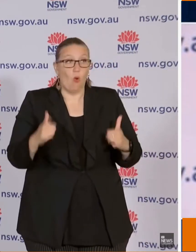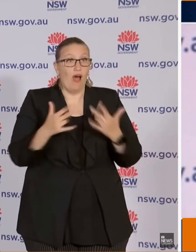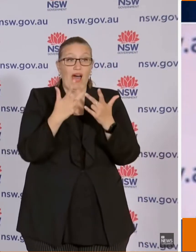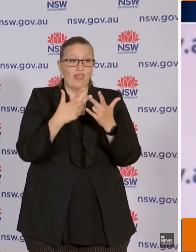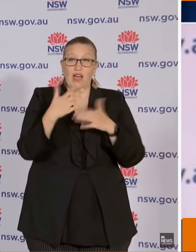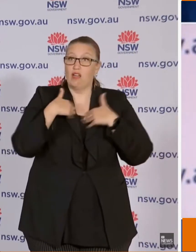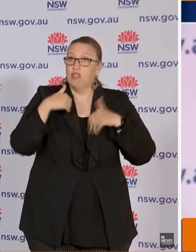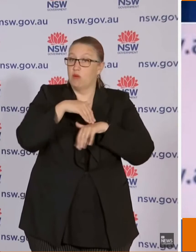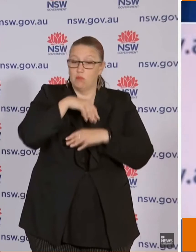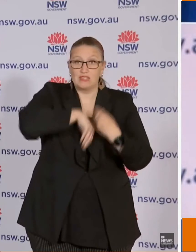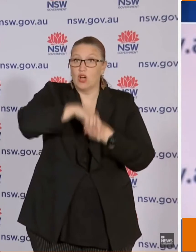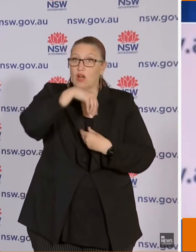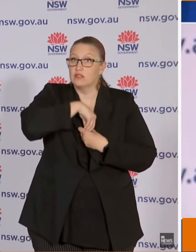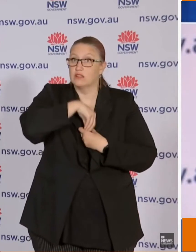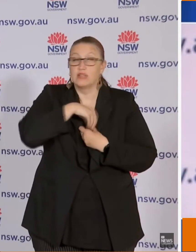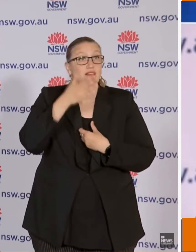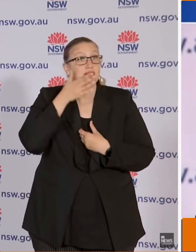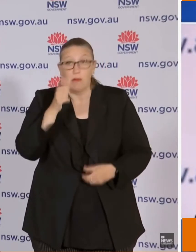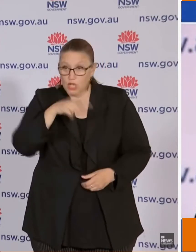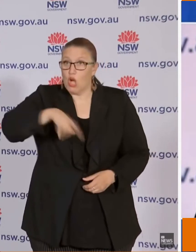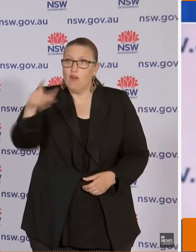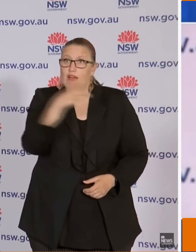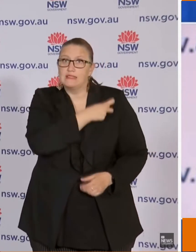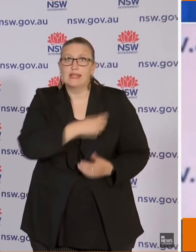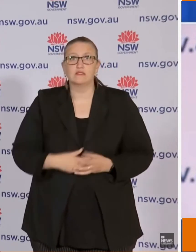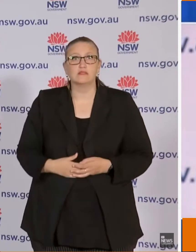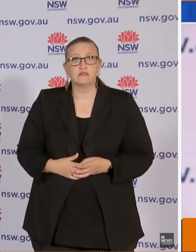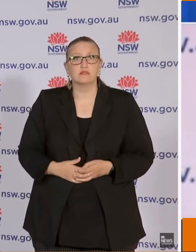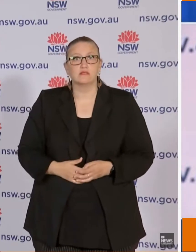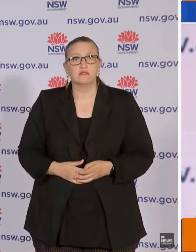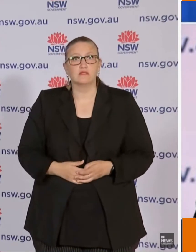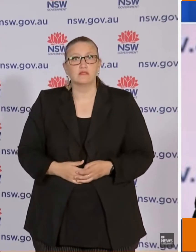program. The federal government clearly does, and we've picked up some